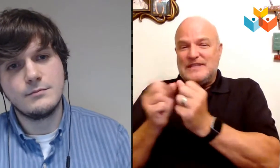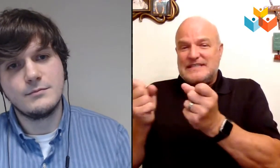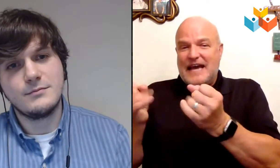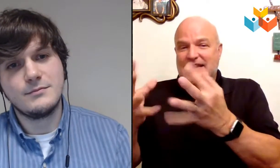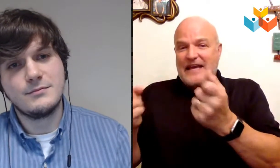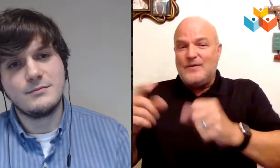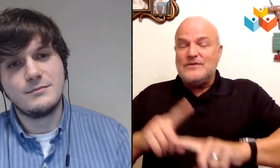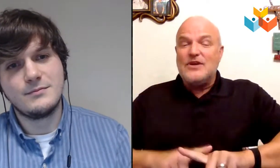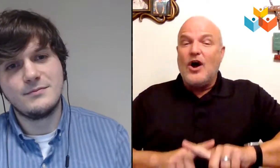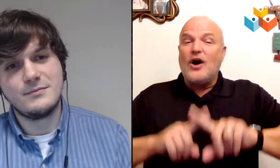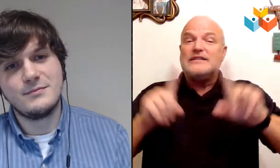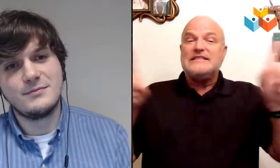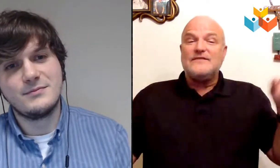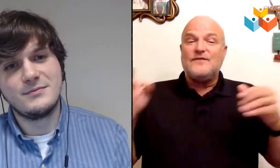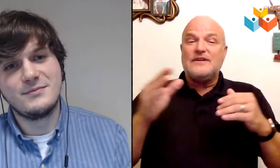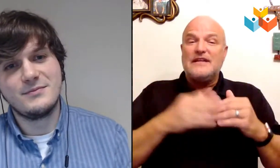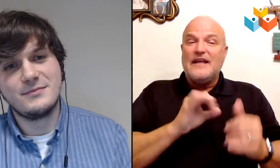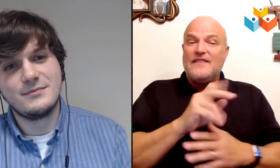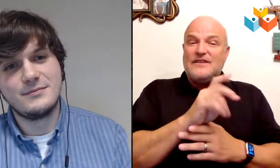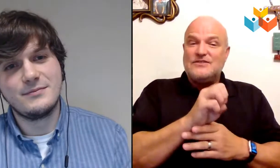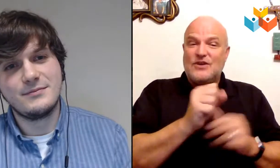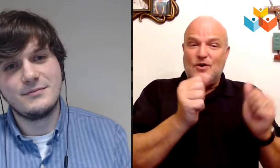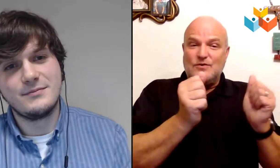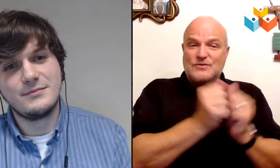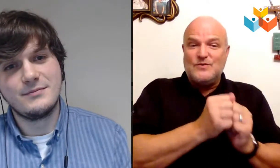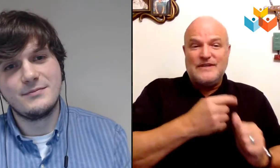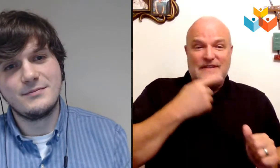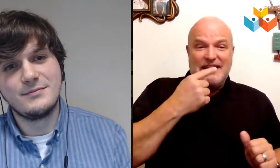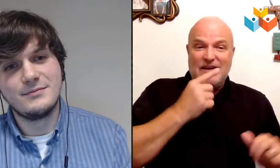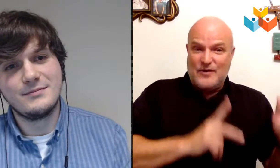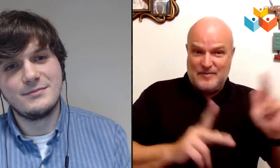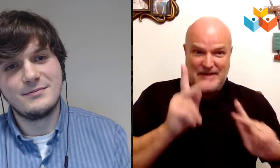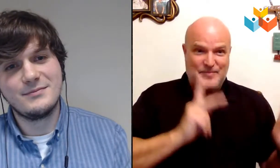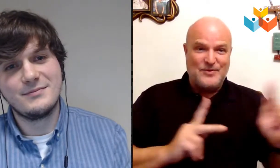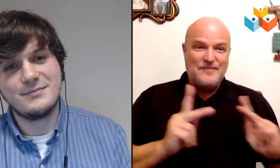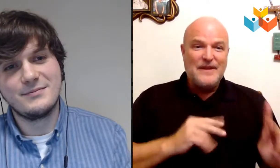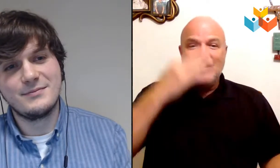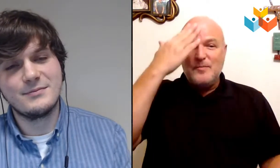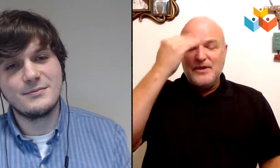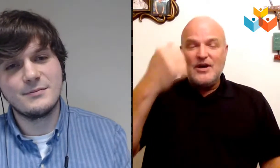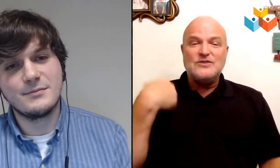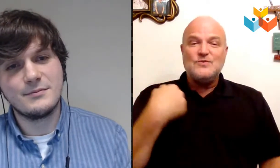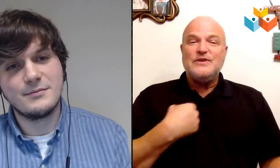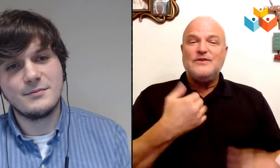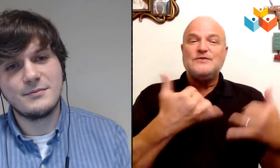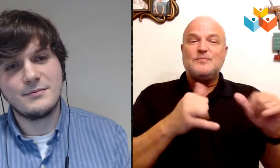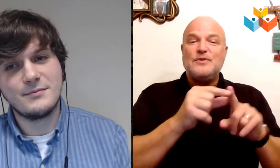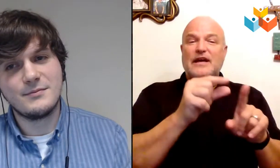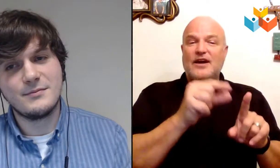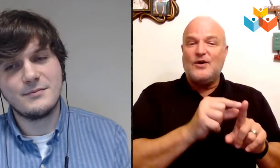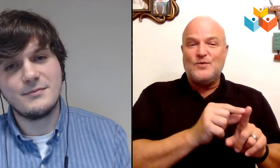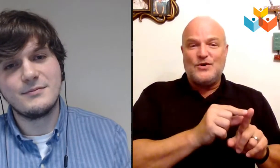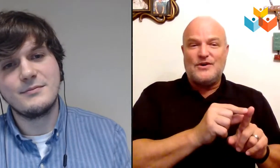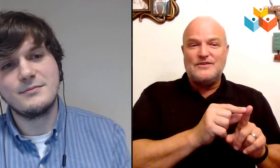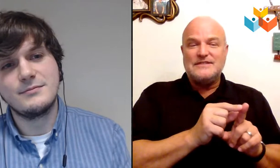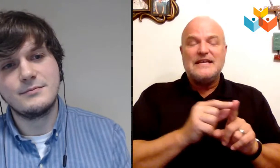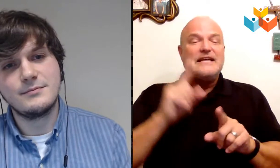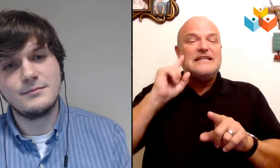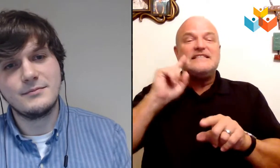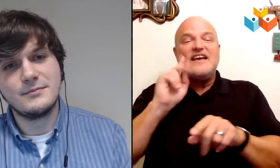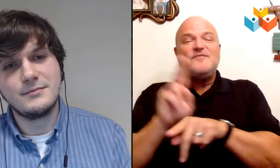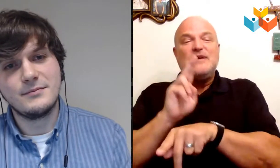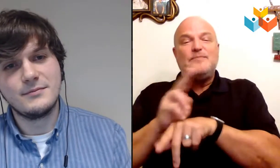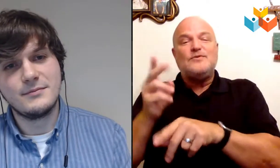Jokes with sign language are different than jokes with hearing people because we use play on